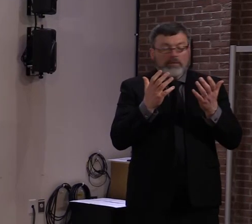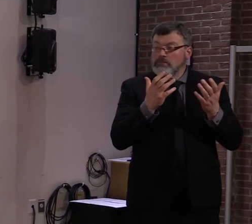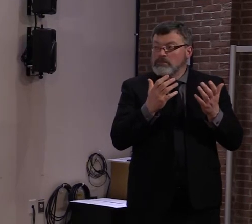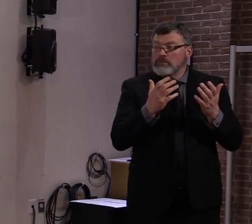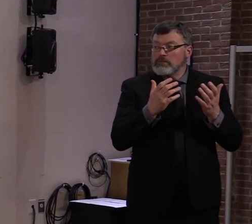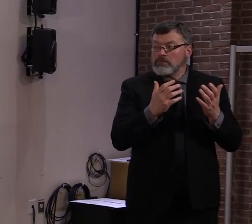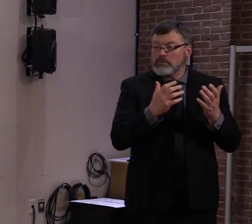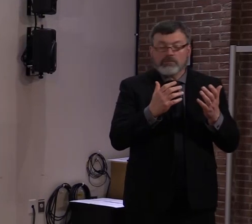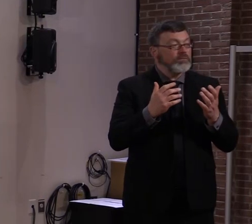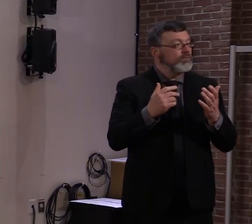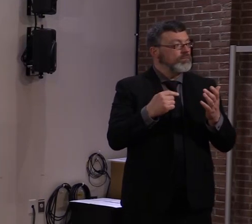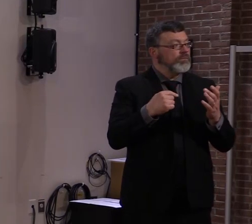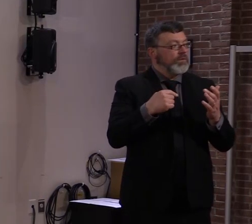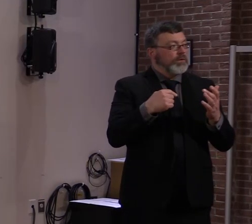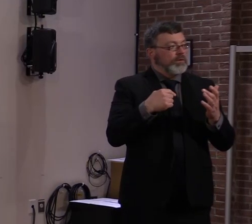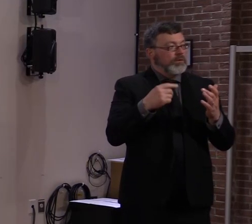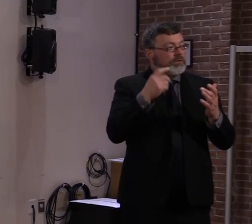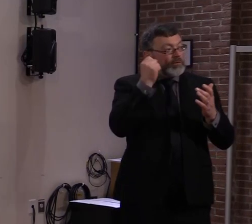households currently in the